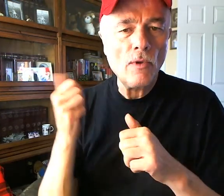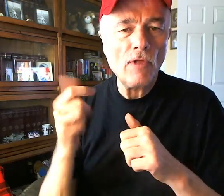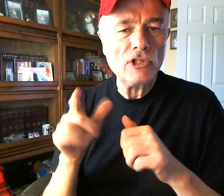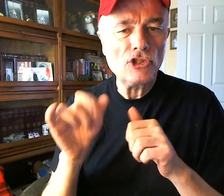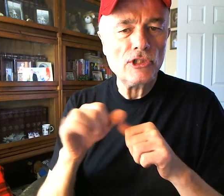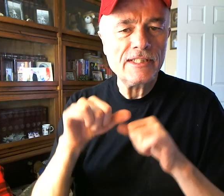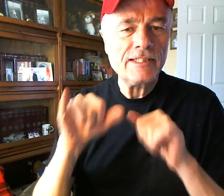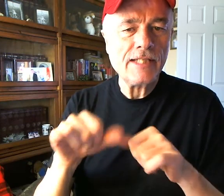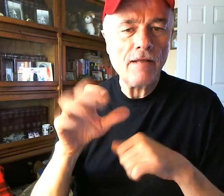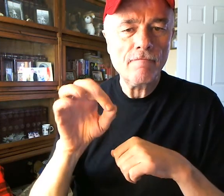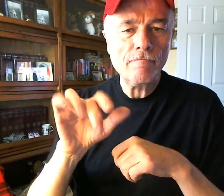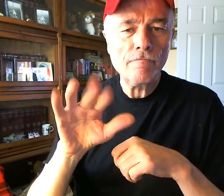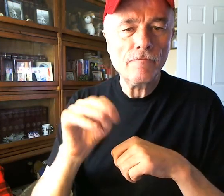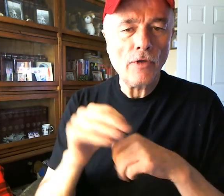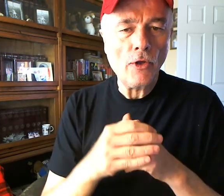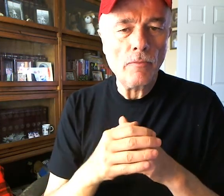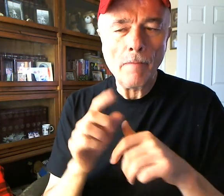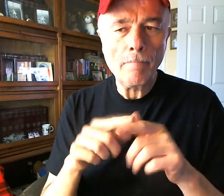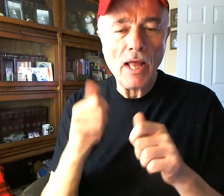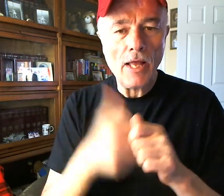Oh. Wow. That's crazy.